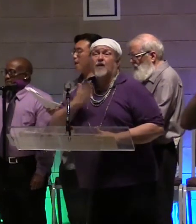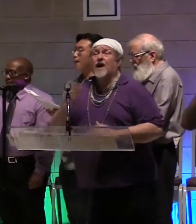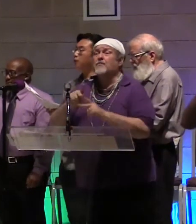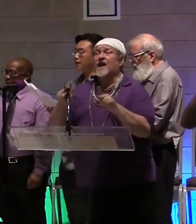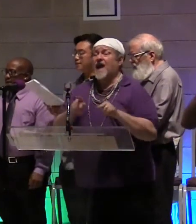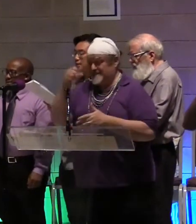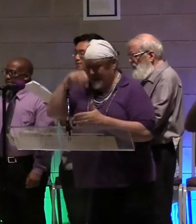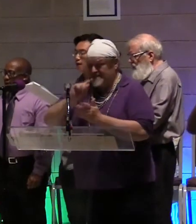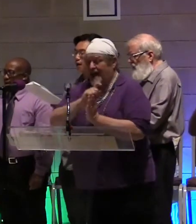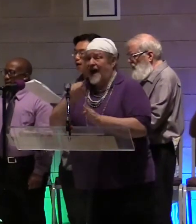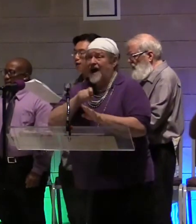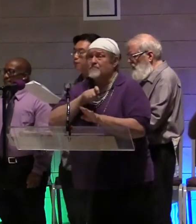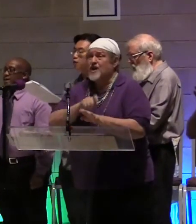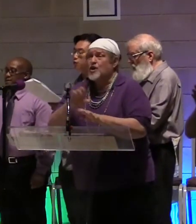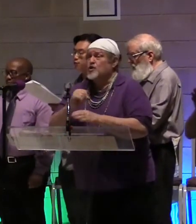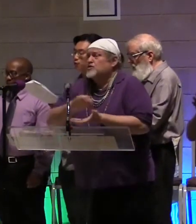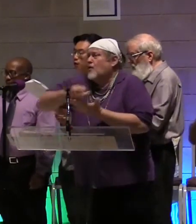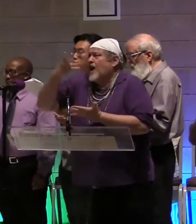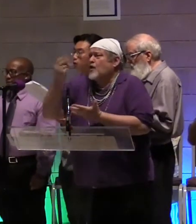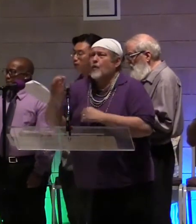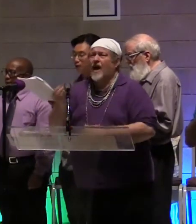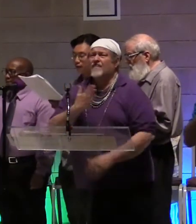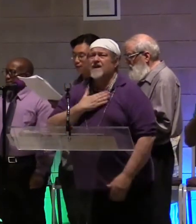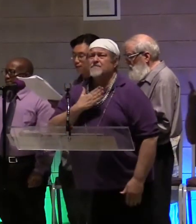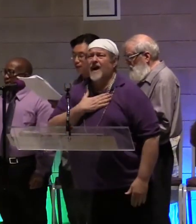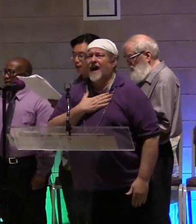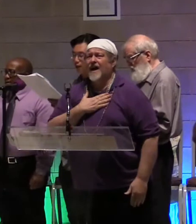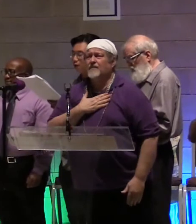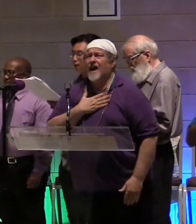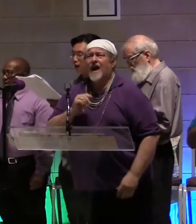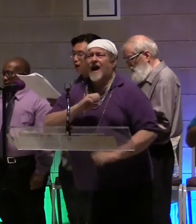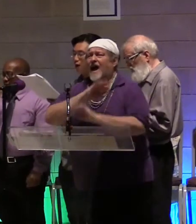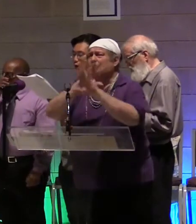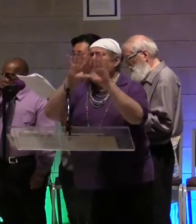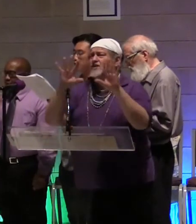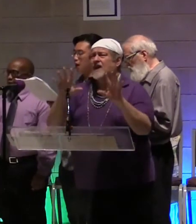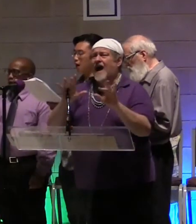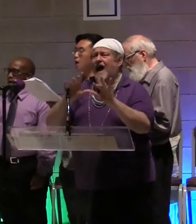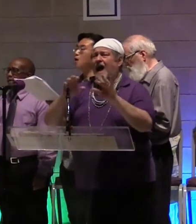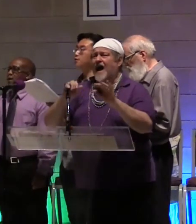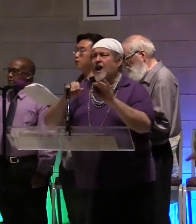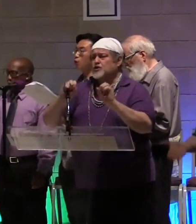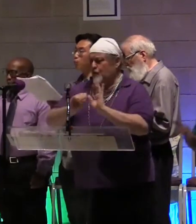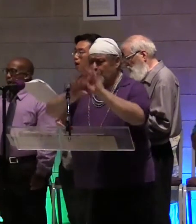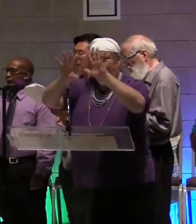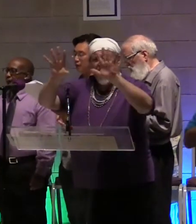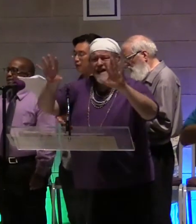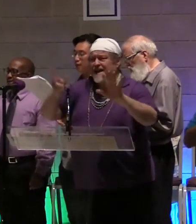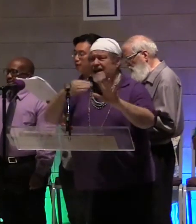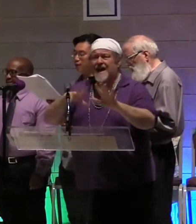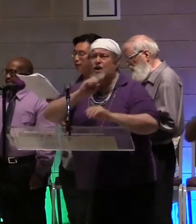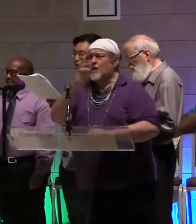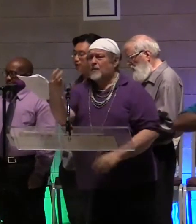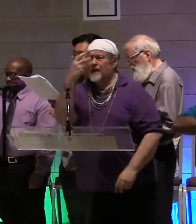Deny my place in time. You squander wealth as mine. Pride will shine so